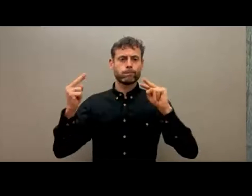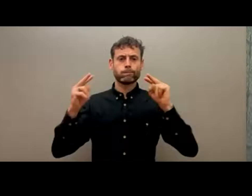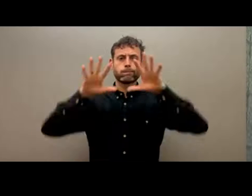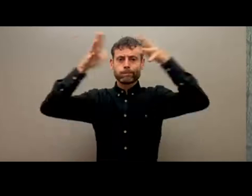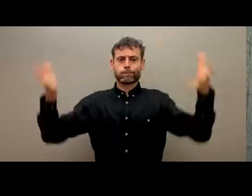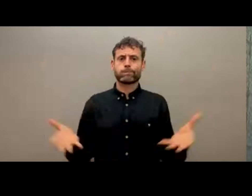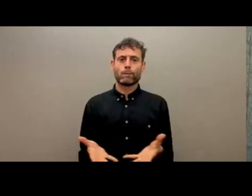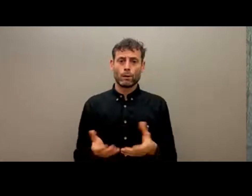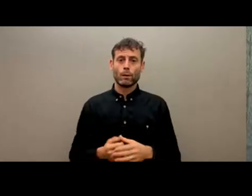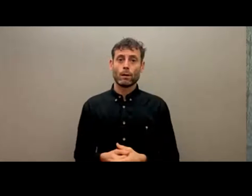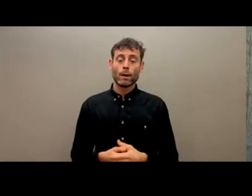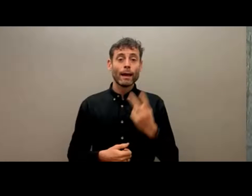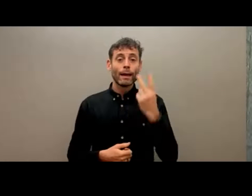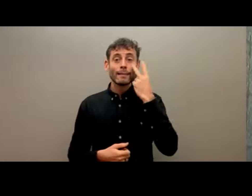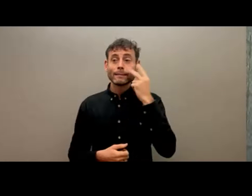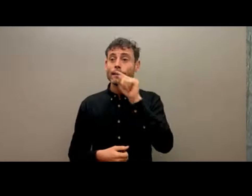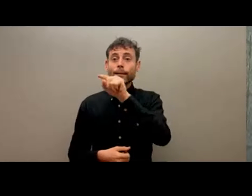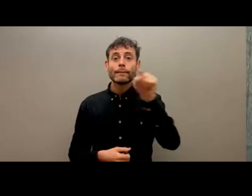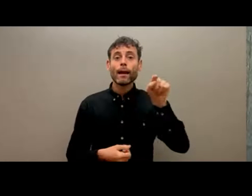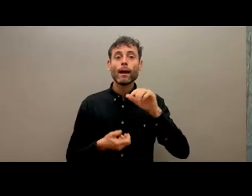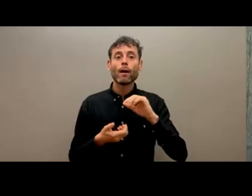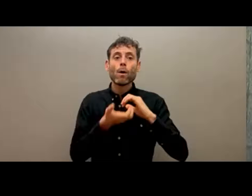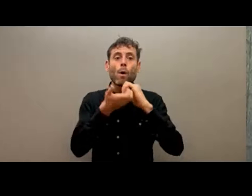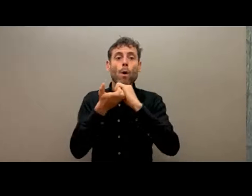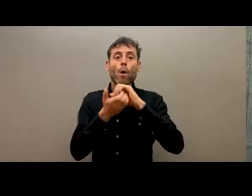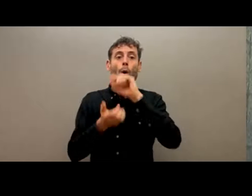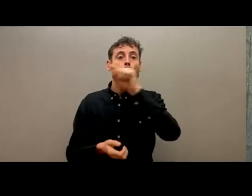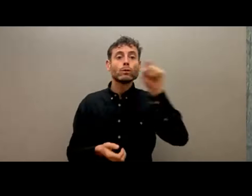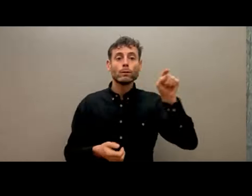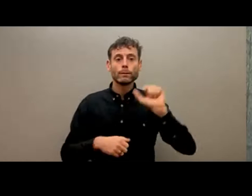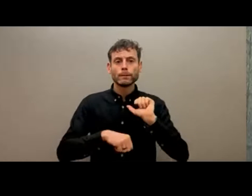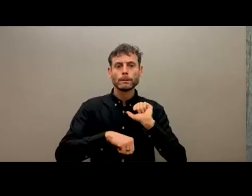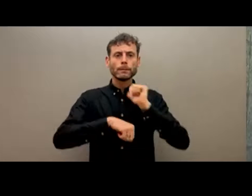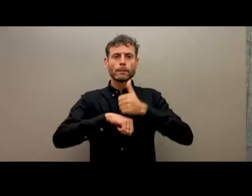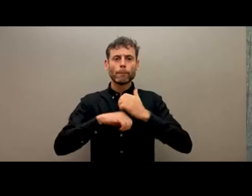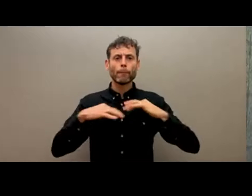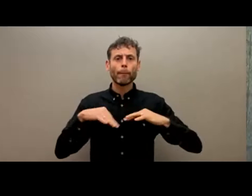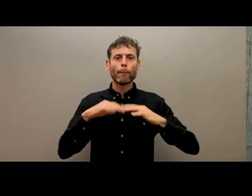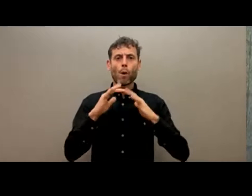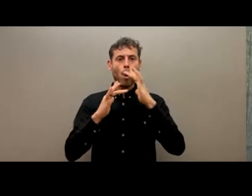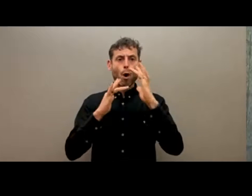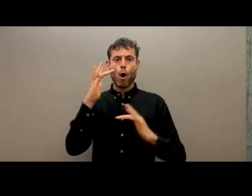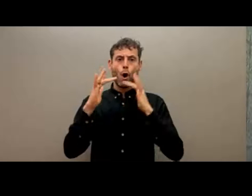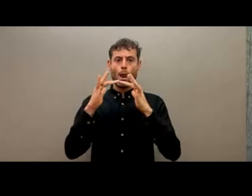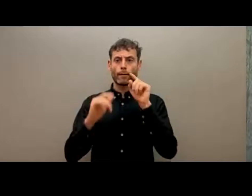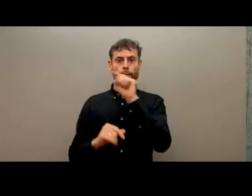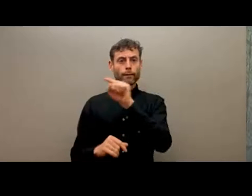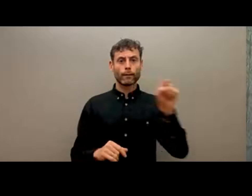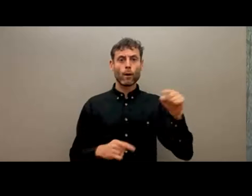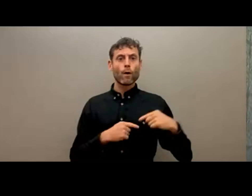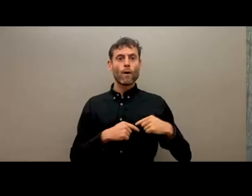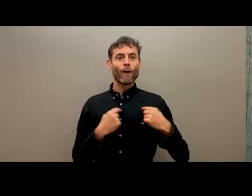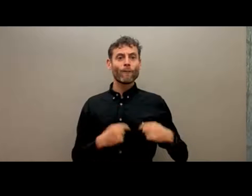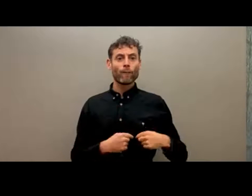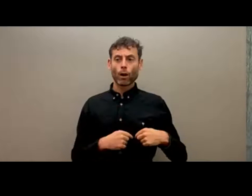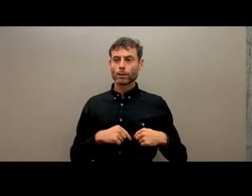online volunteering initiatives, and again, we're going to be hearing some experiences about that in the case studies now later this morning. We also have